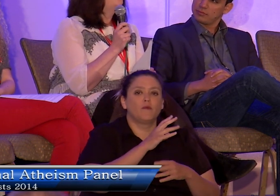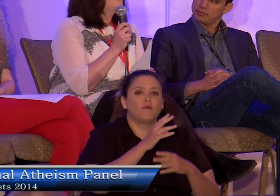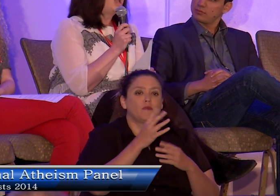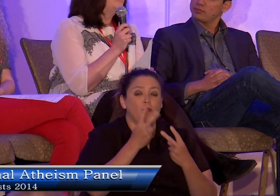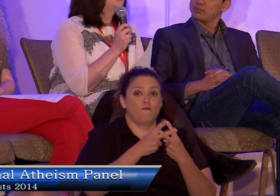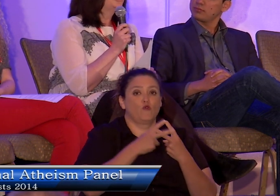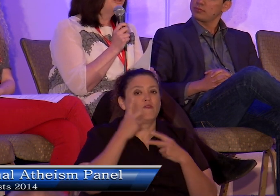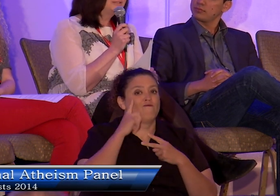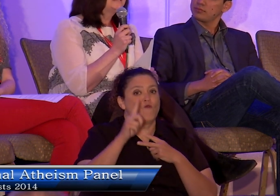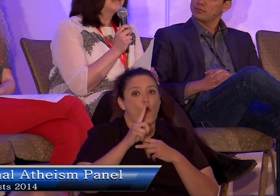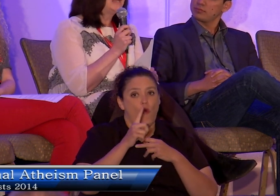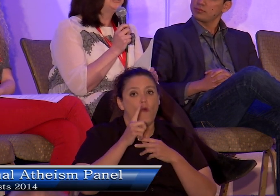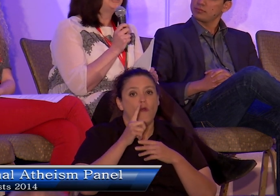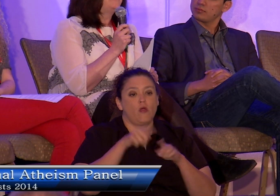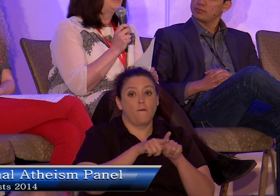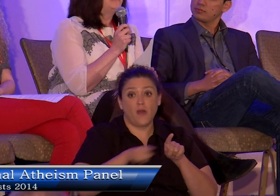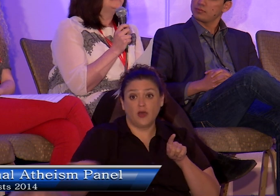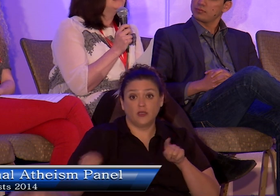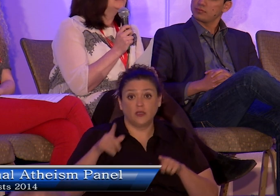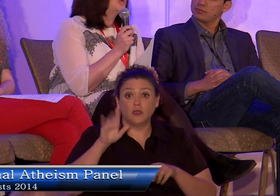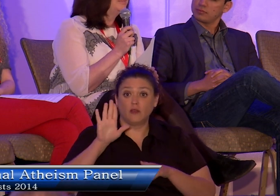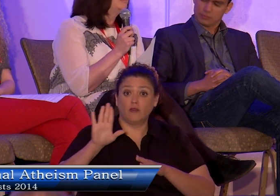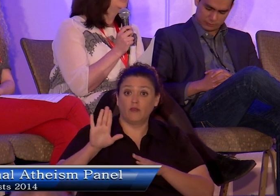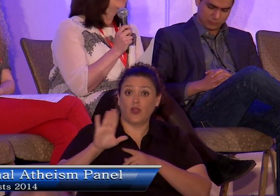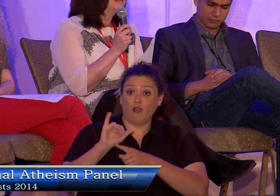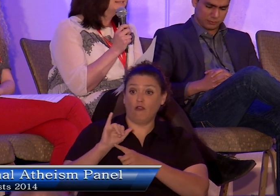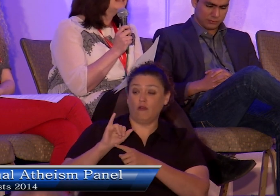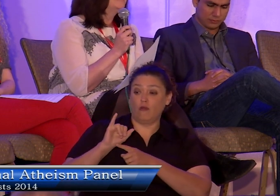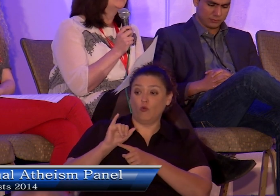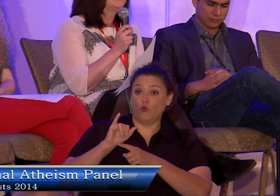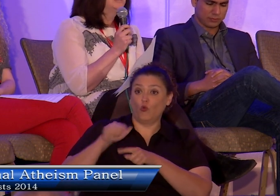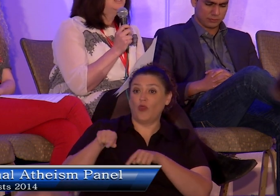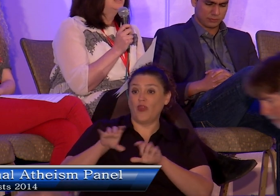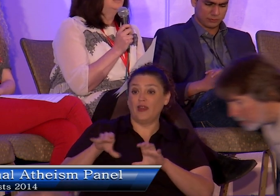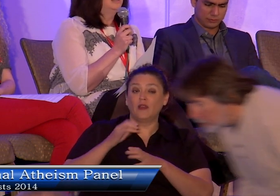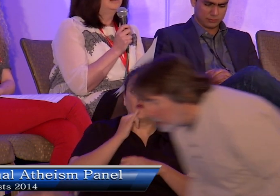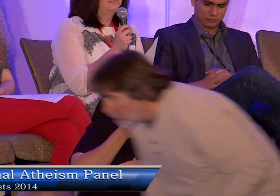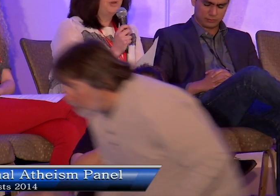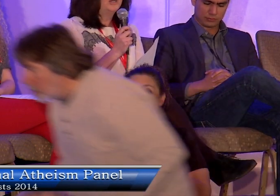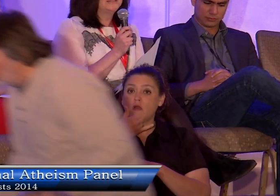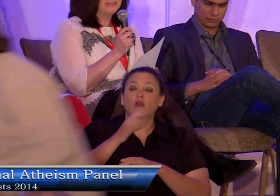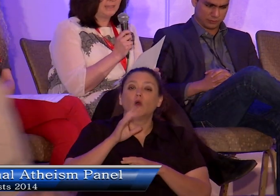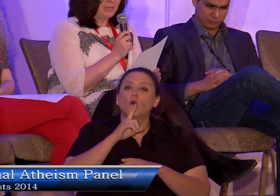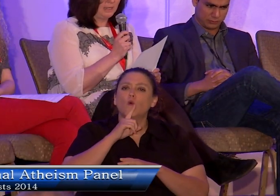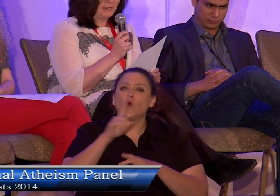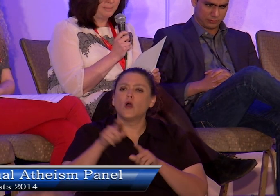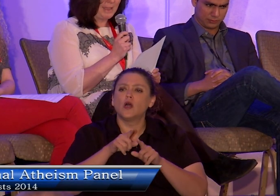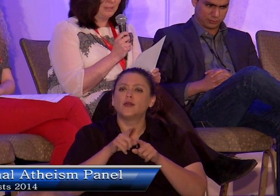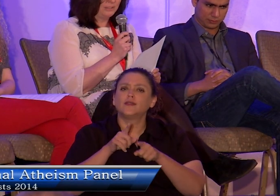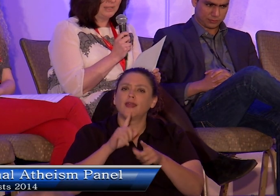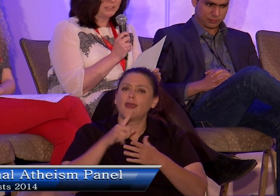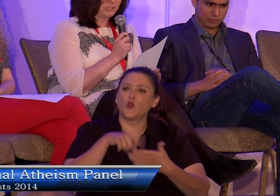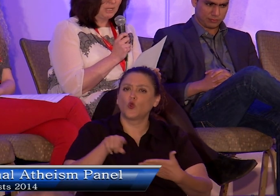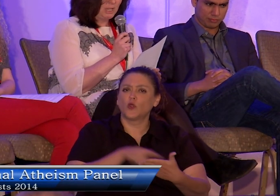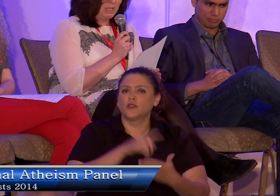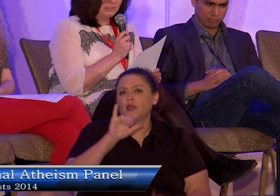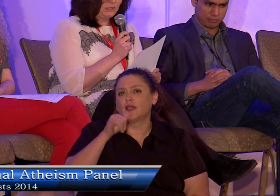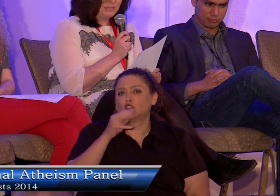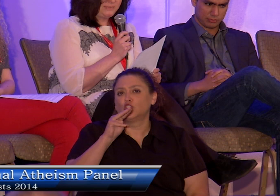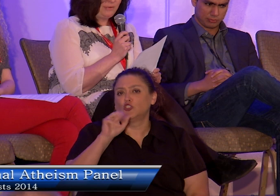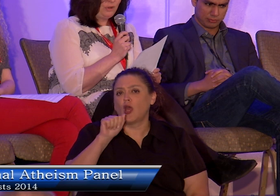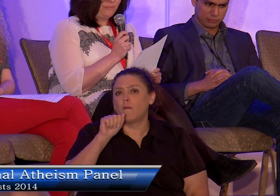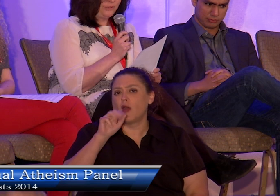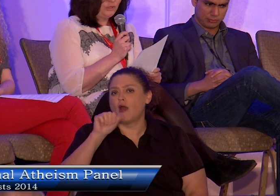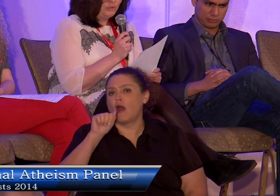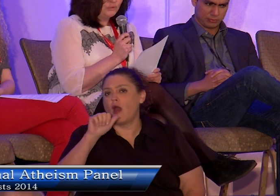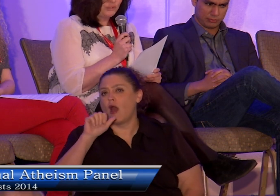their crime was to criticize Jamaat Islami, which is an Islamist party in Bangladesh. So